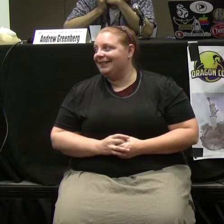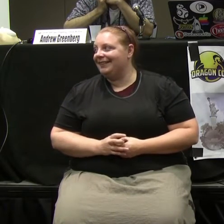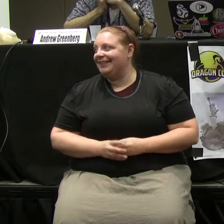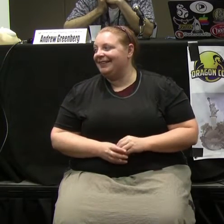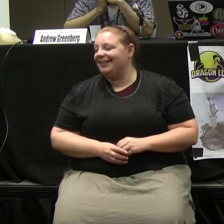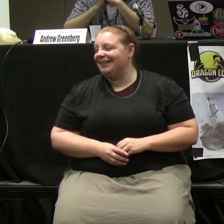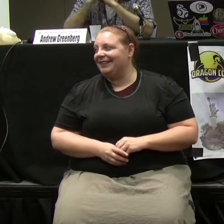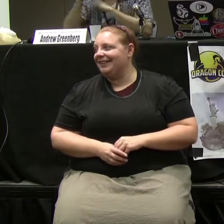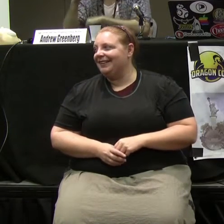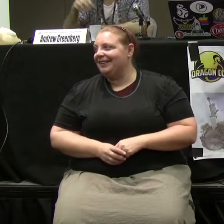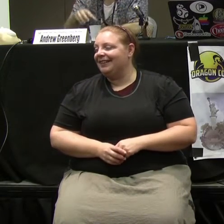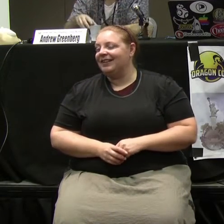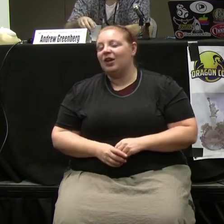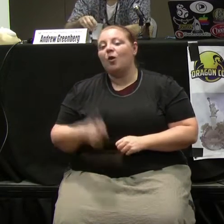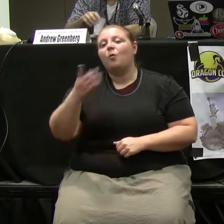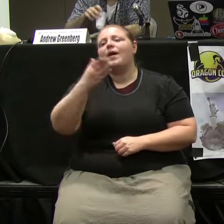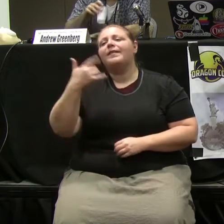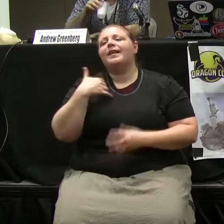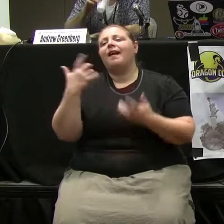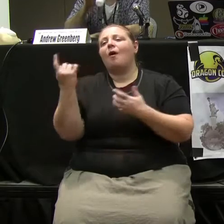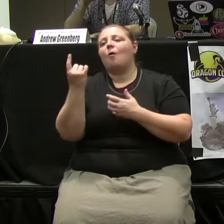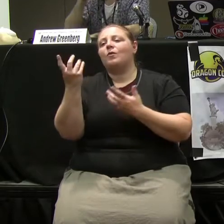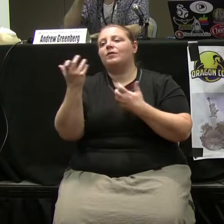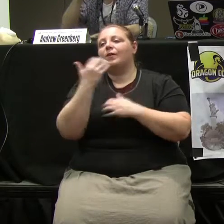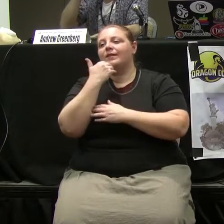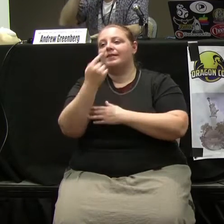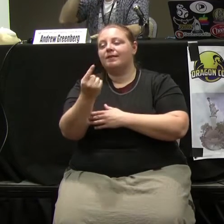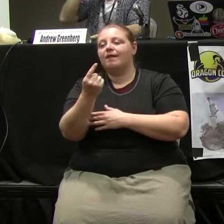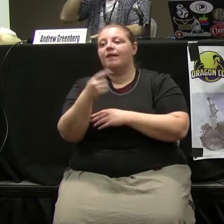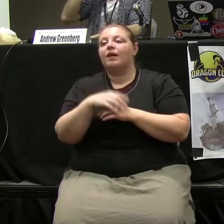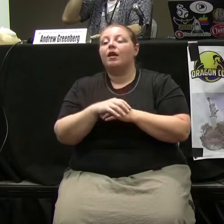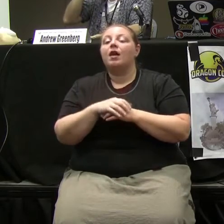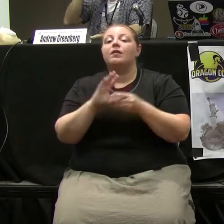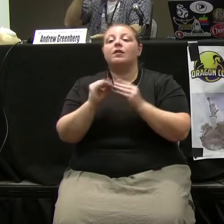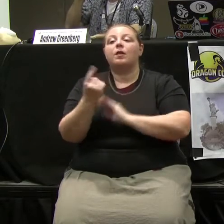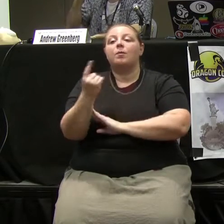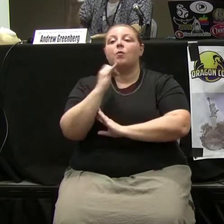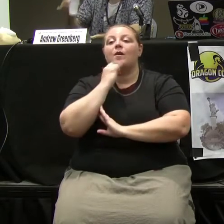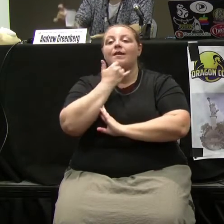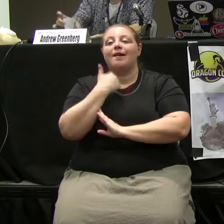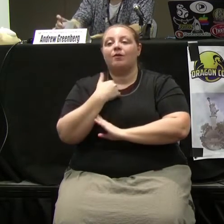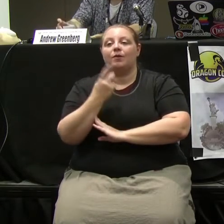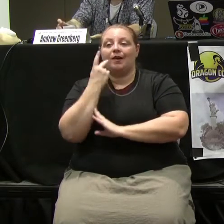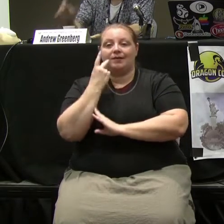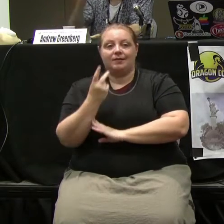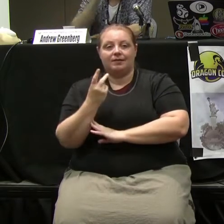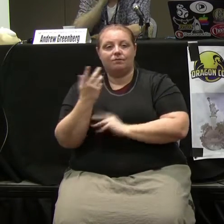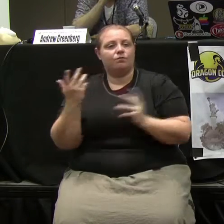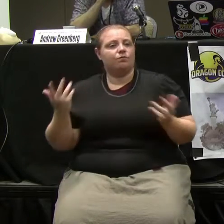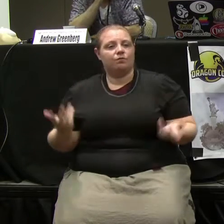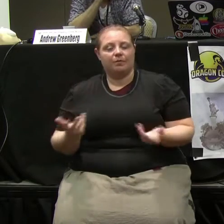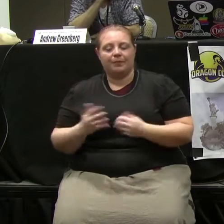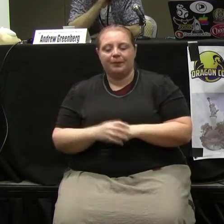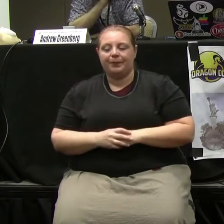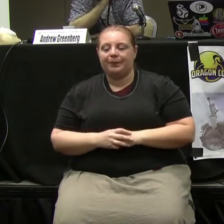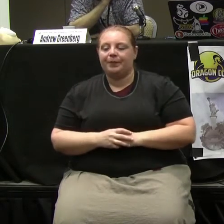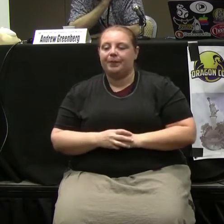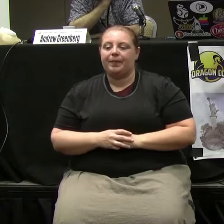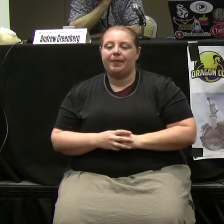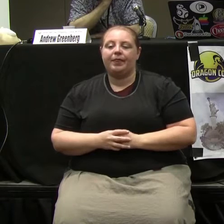There's one piece of advice I always want to give activists, and what the number one error I see are people who like to